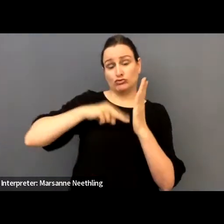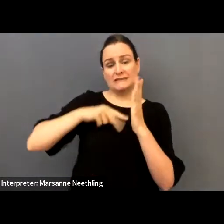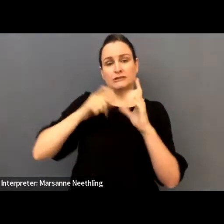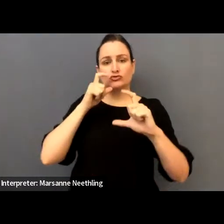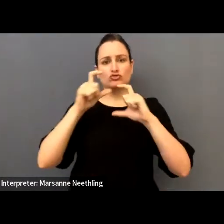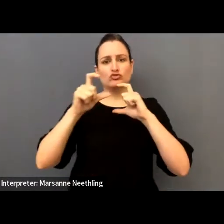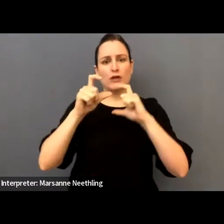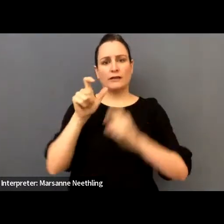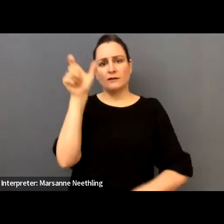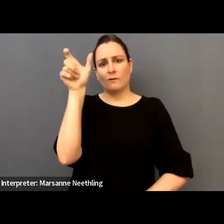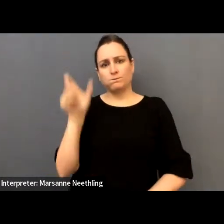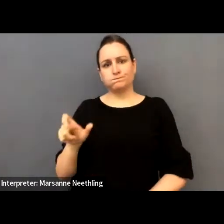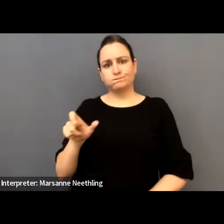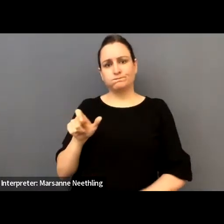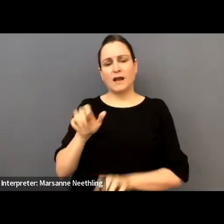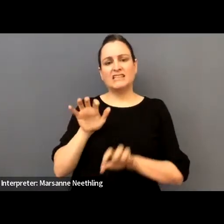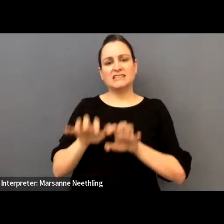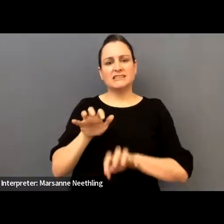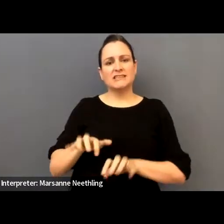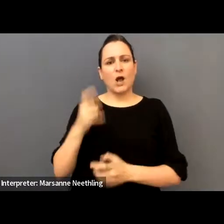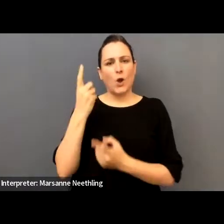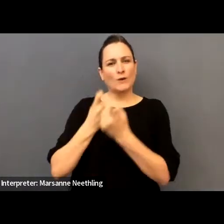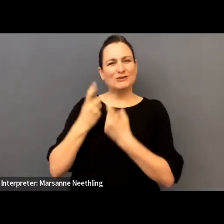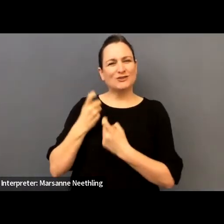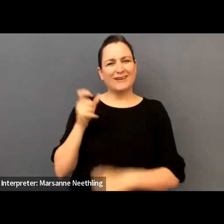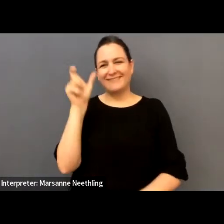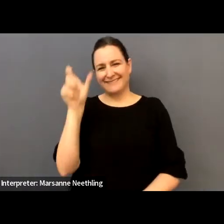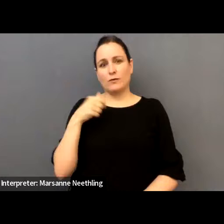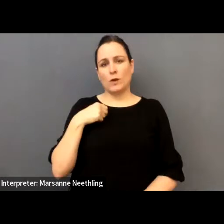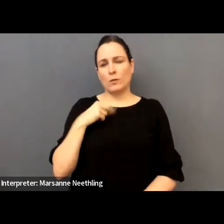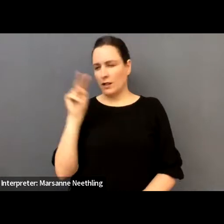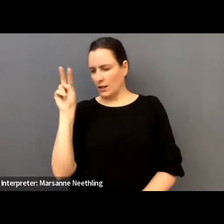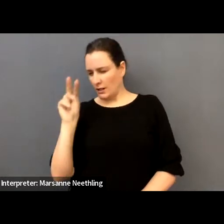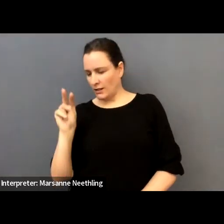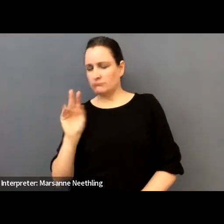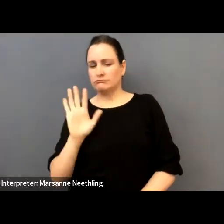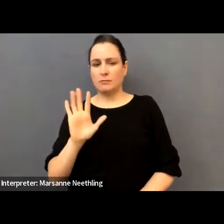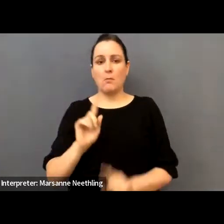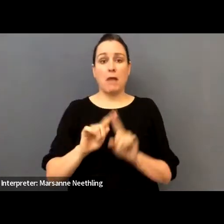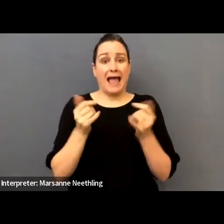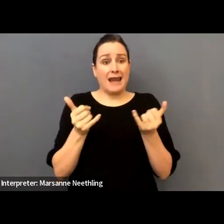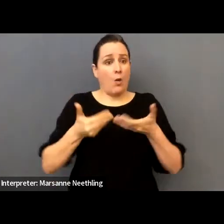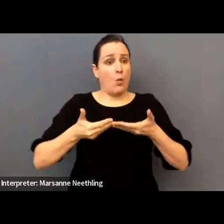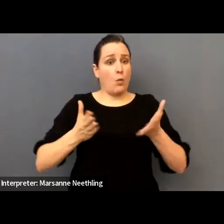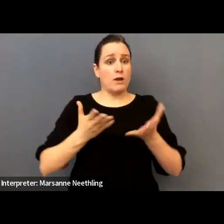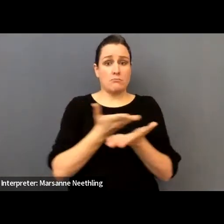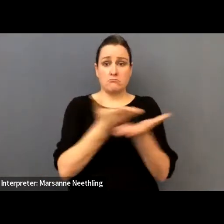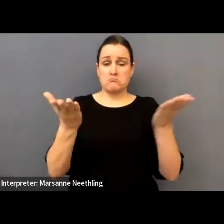people the opportunity who would like to ask questions at this point.